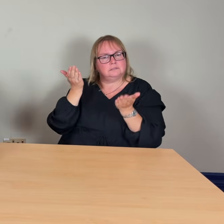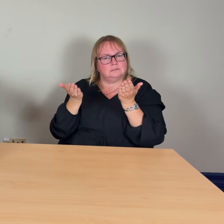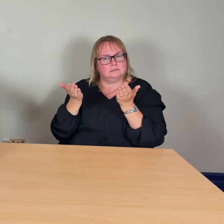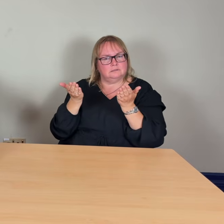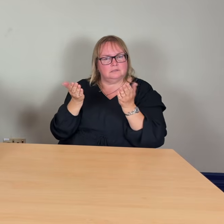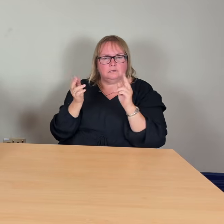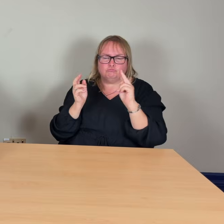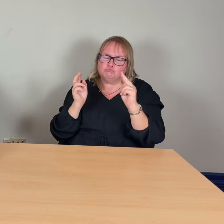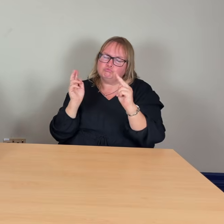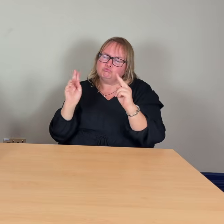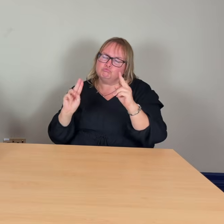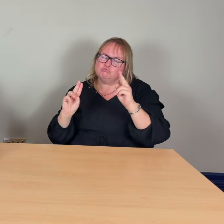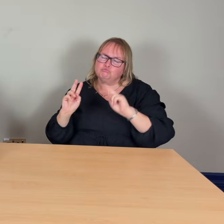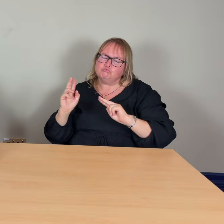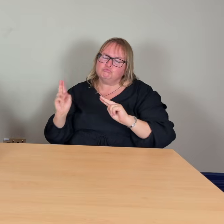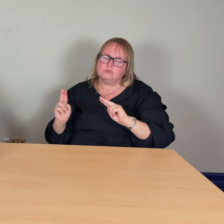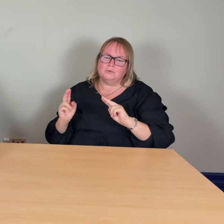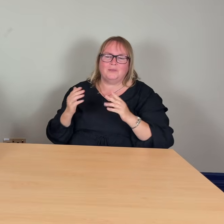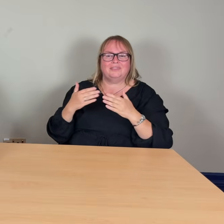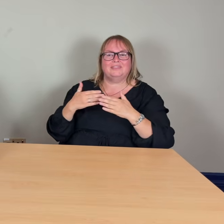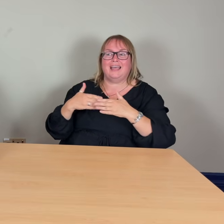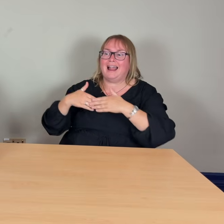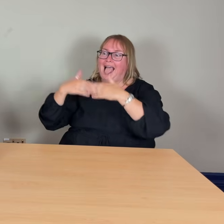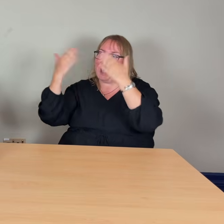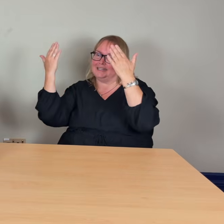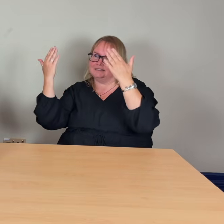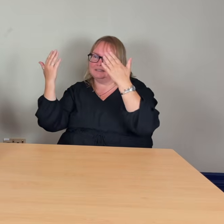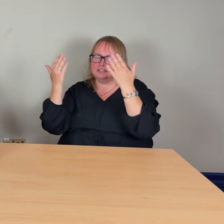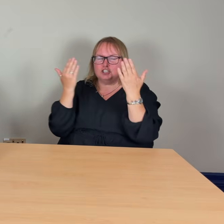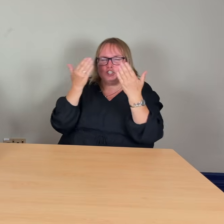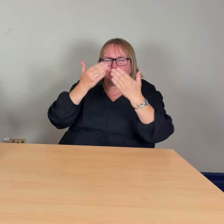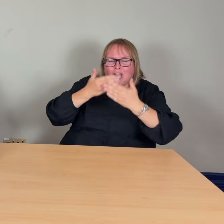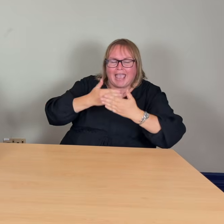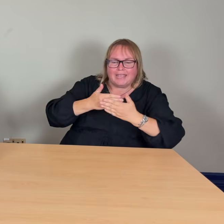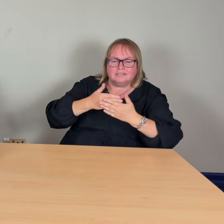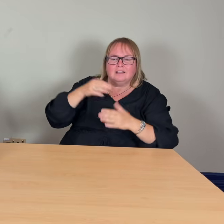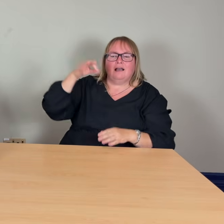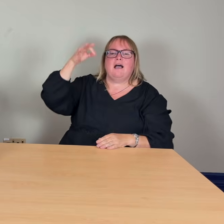light and shade in order to give your shapes some more importance.